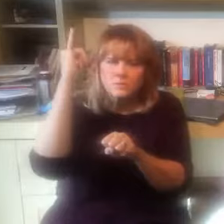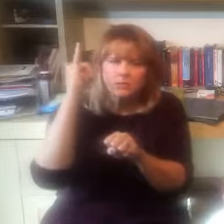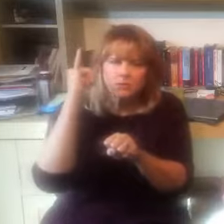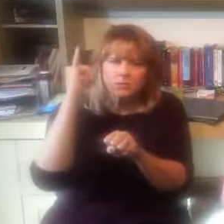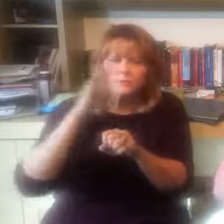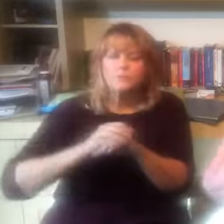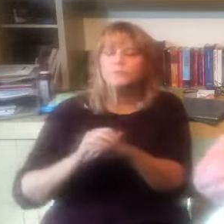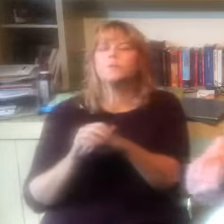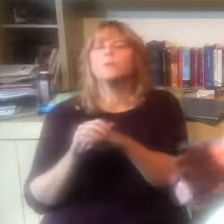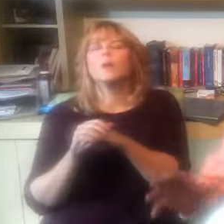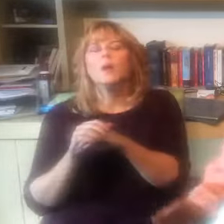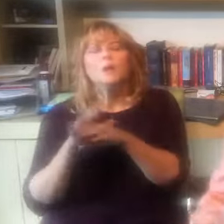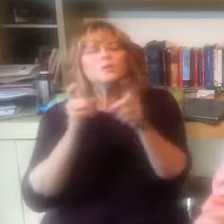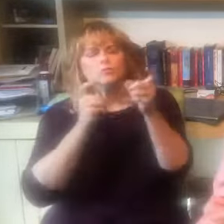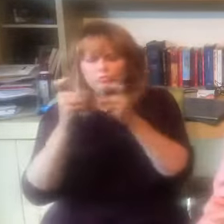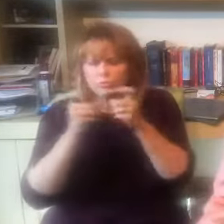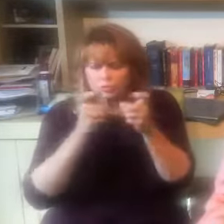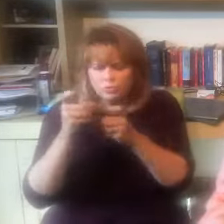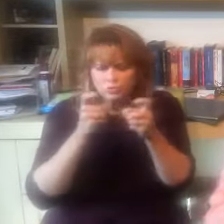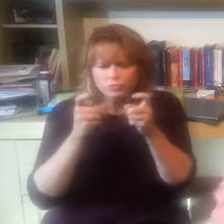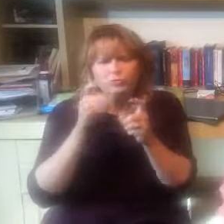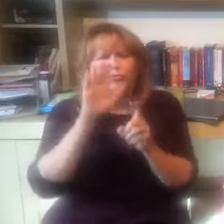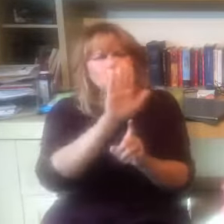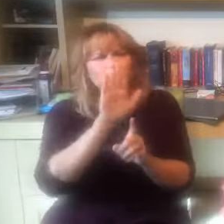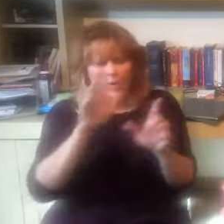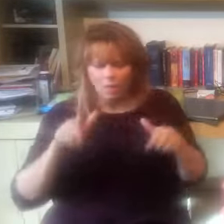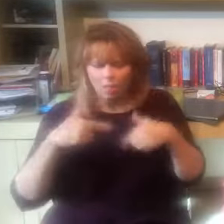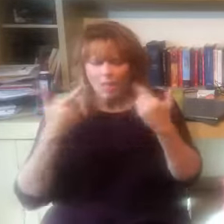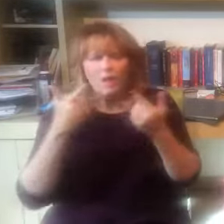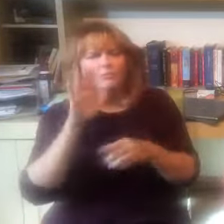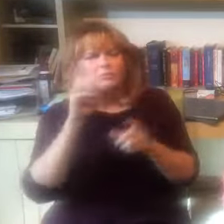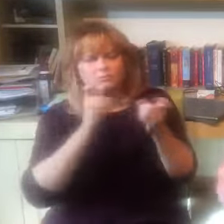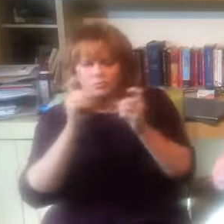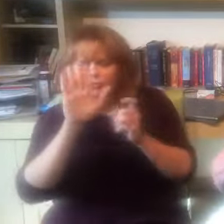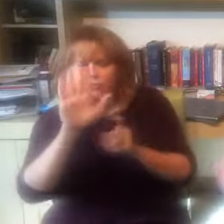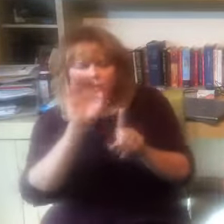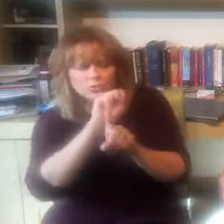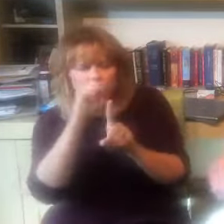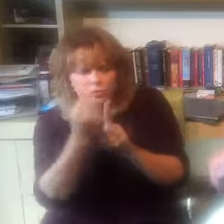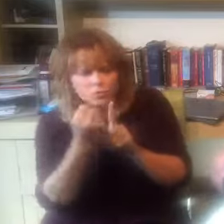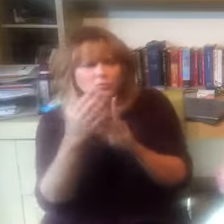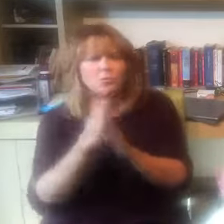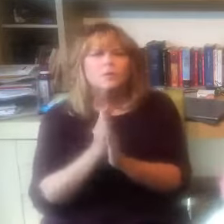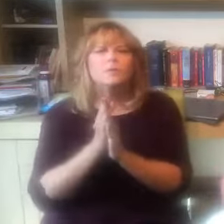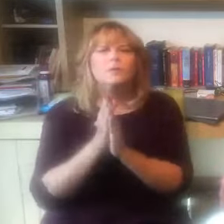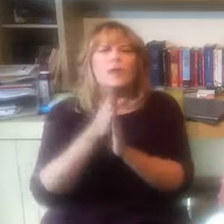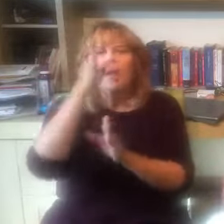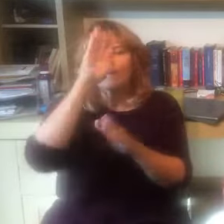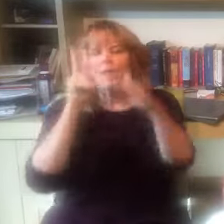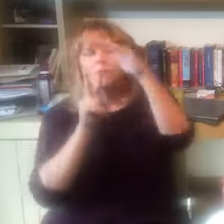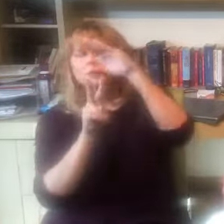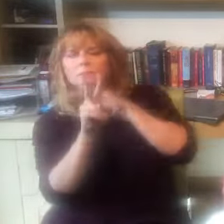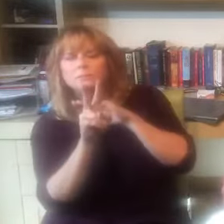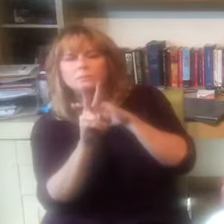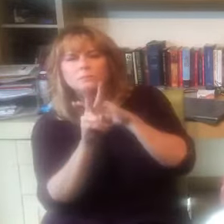your affairs, you're a master of the situations around you. It is man's destiny.